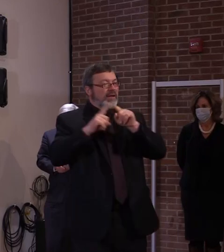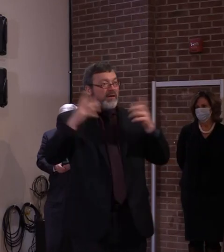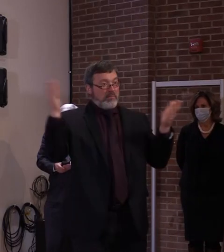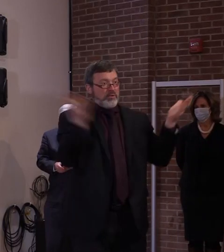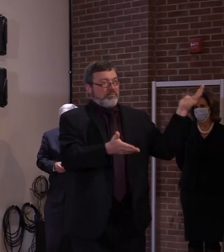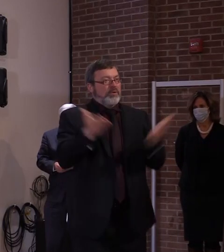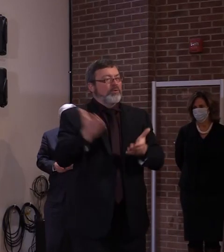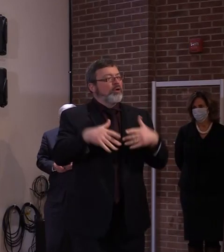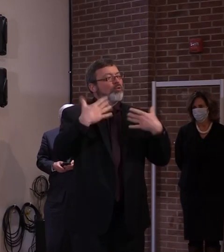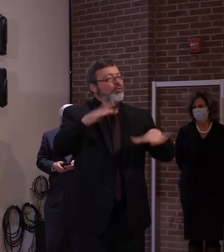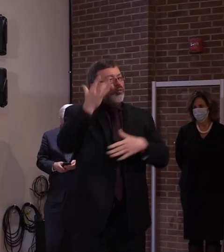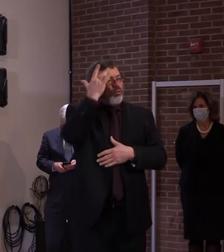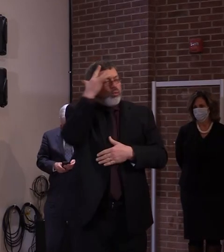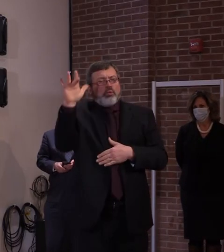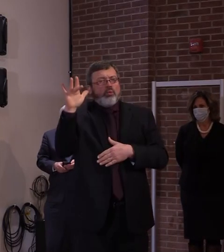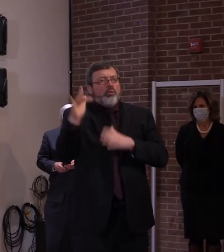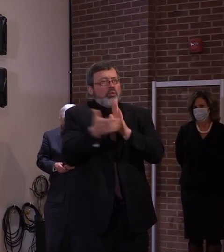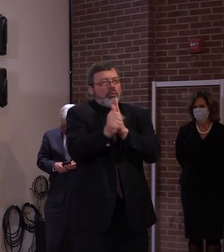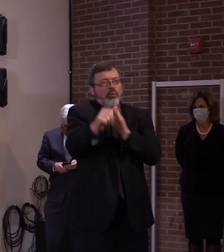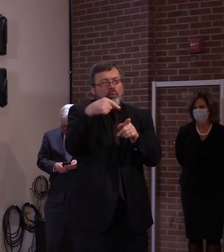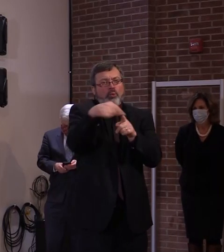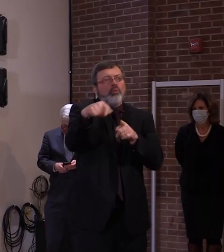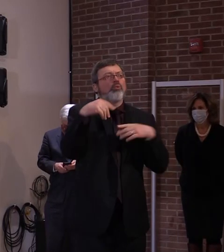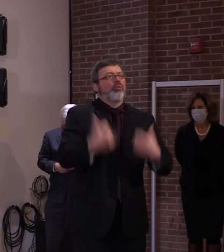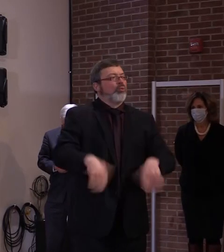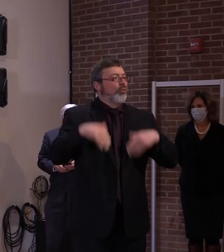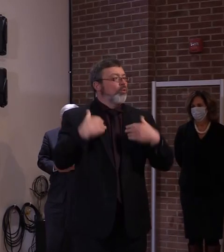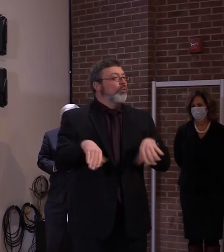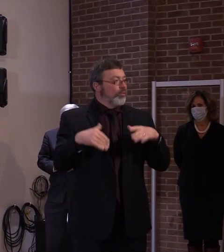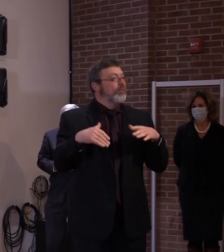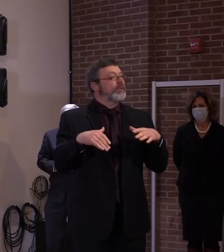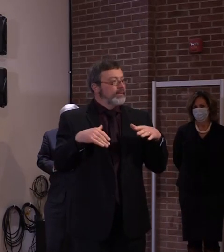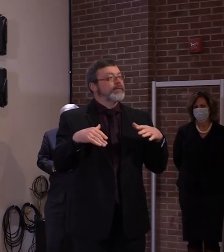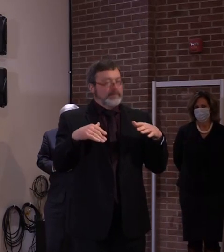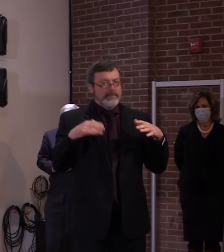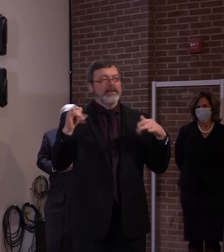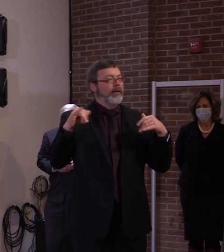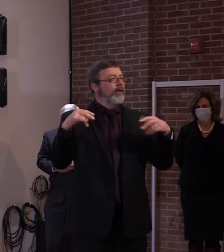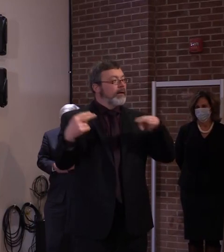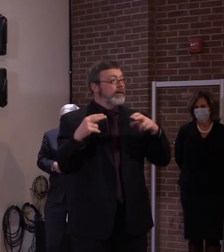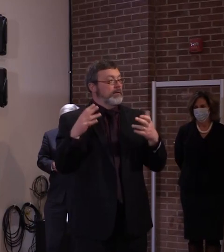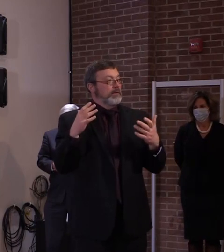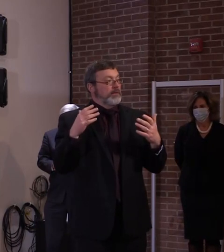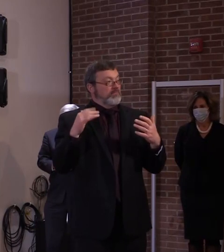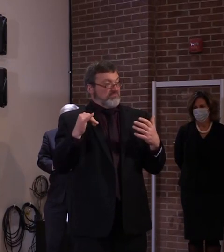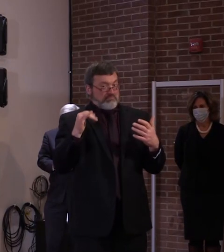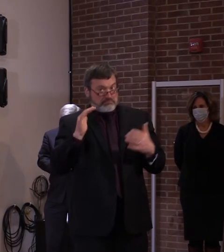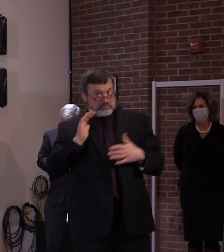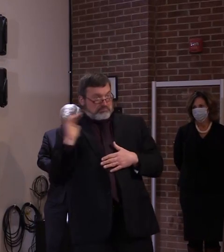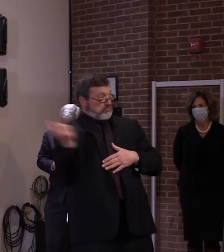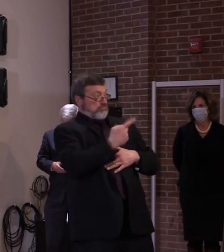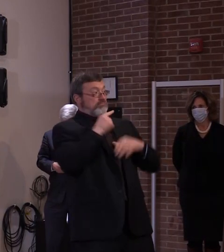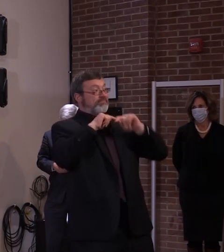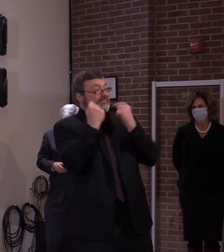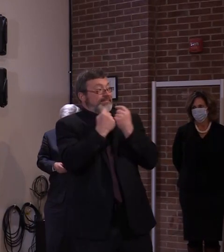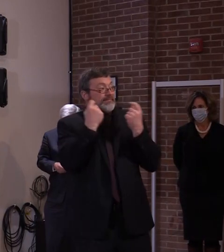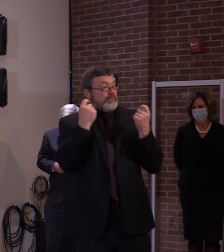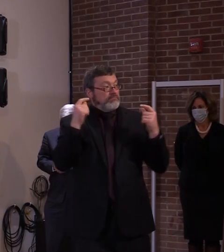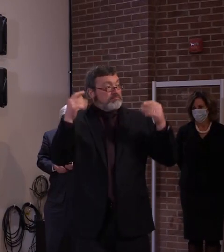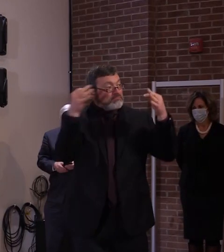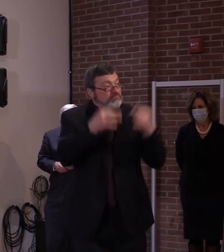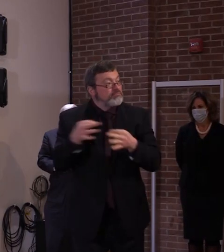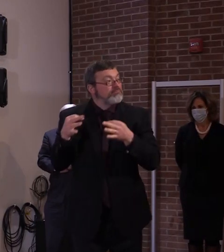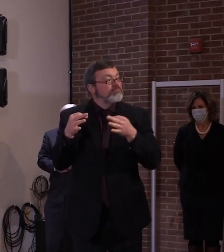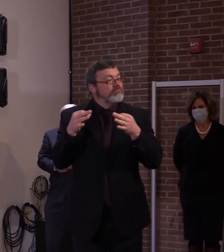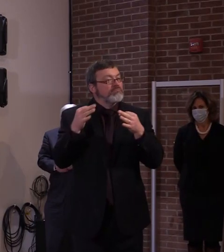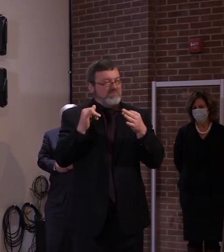quite acclimated to this pandemic, and I think some of the decisions we've made, maybe not all, but the vast majority of the